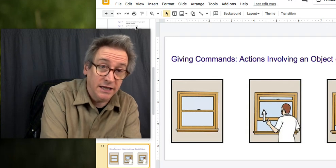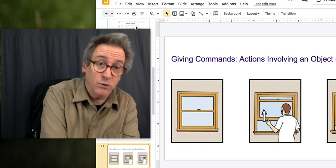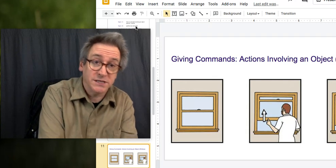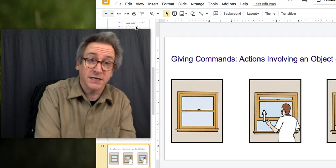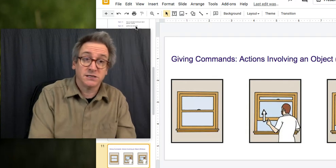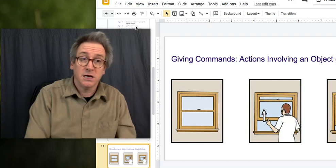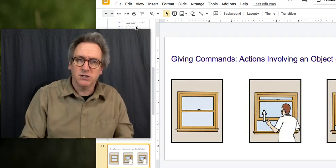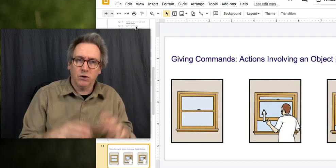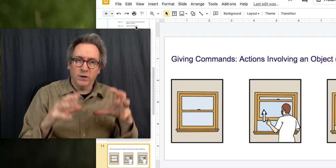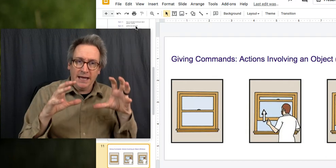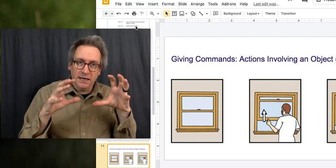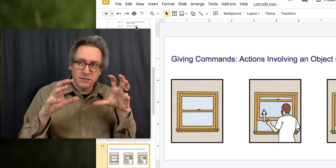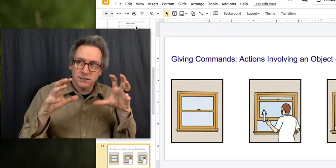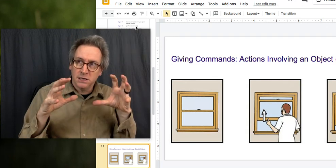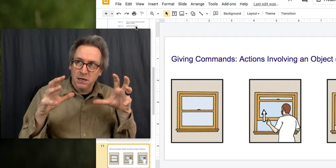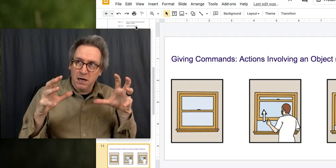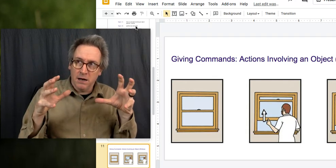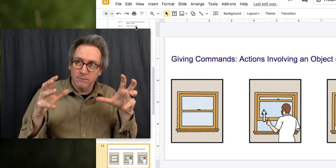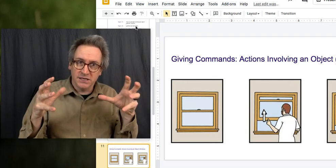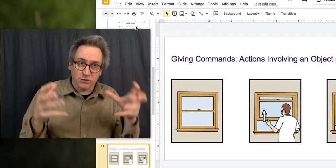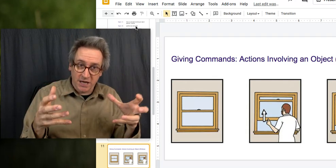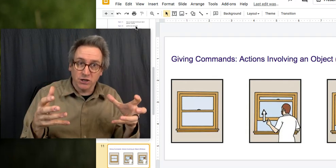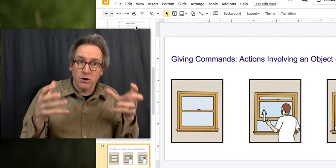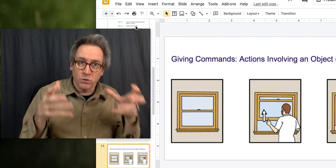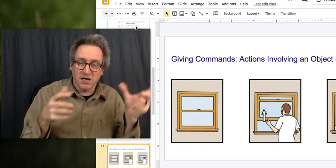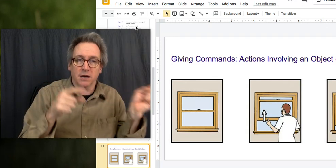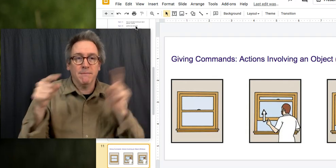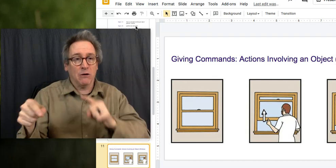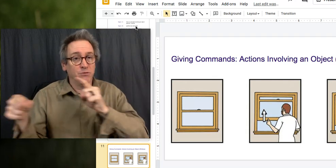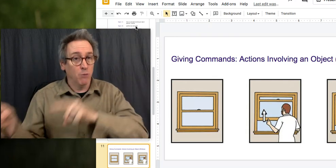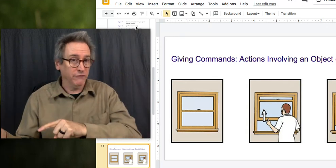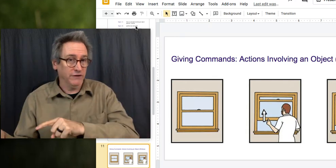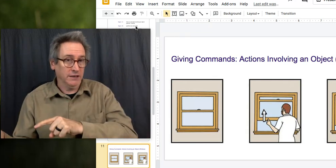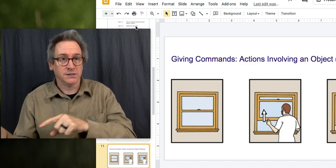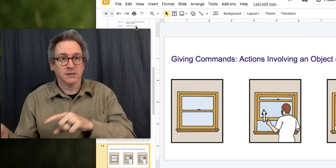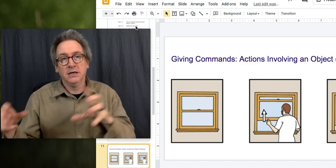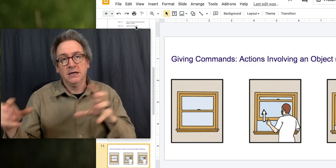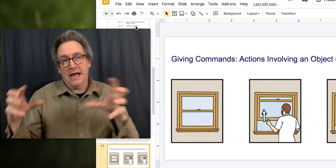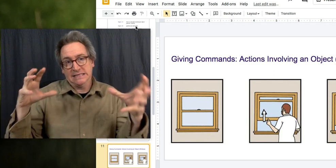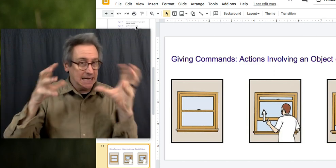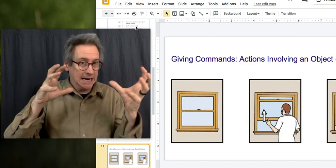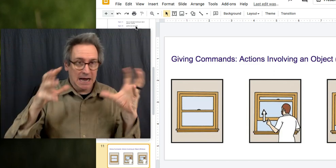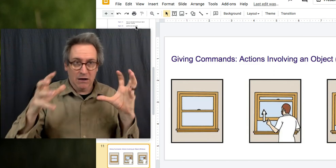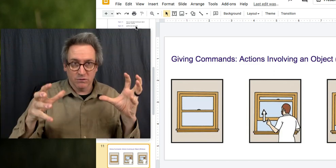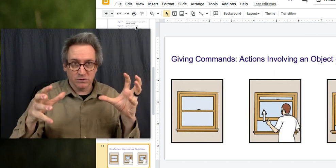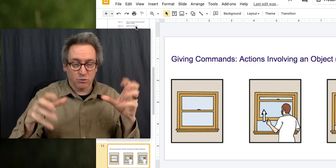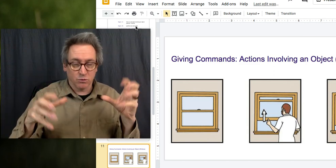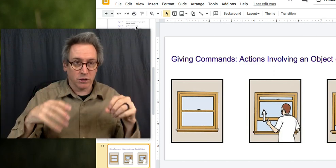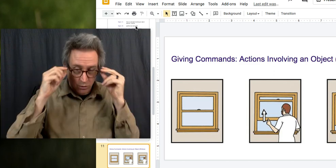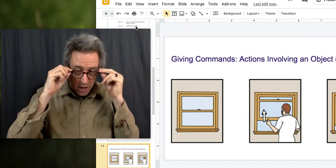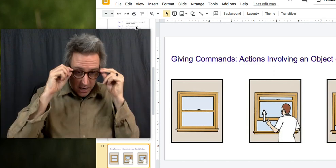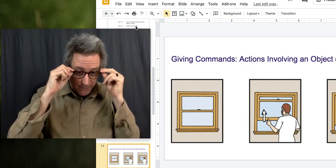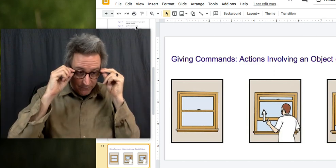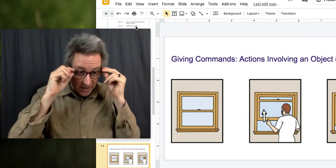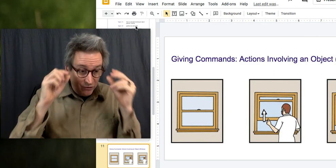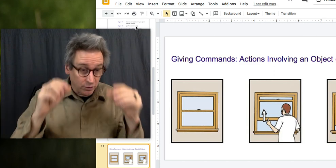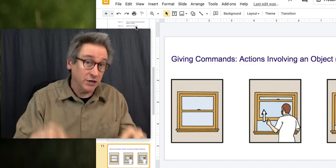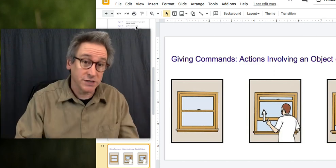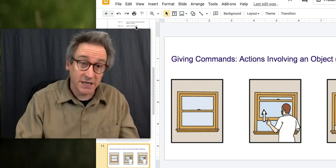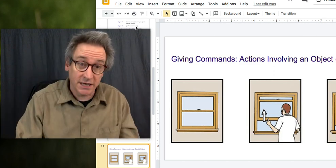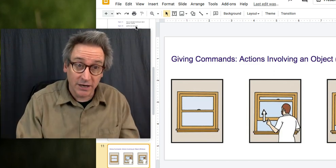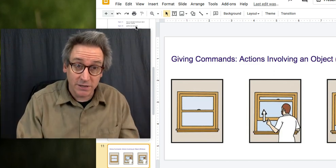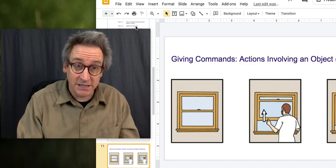ASL linguistics. So his dissertation was on mouth morphemes and studying how those work. So if